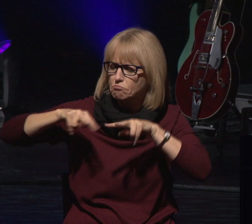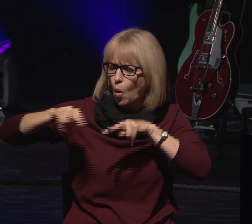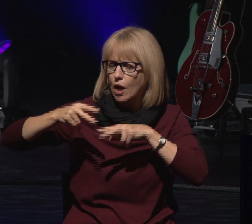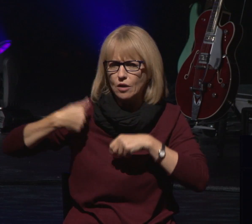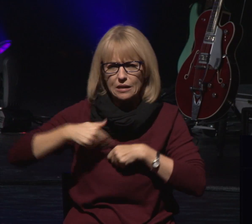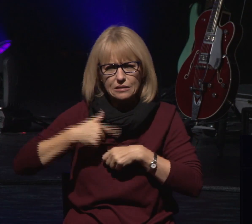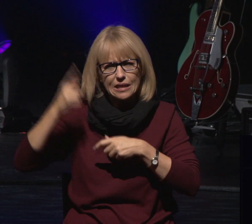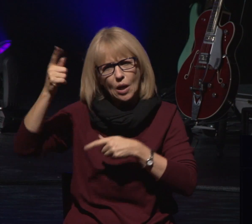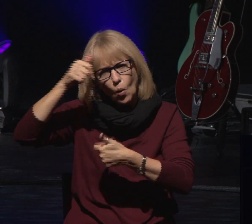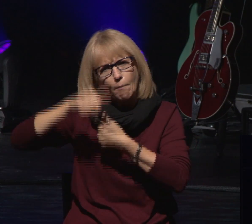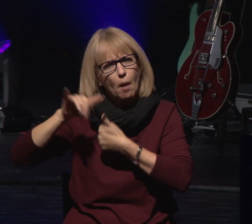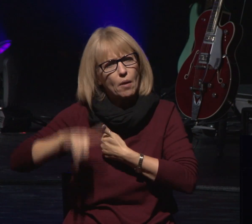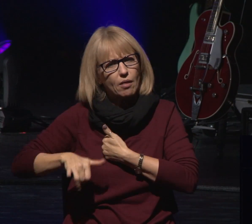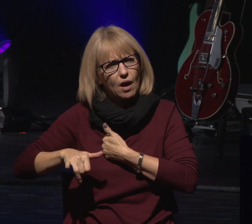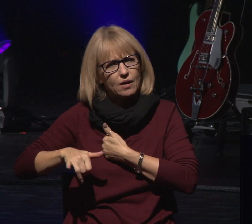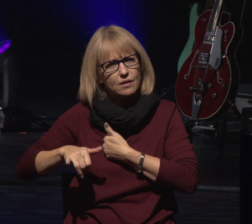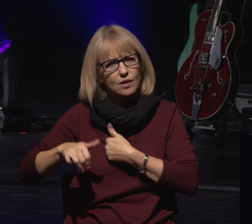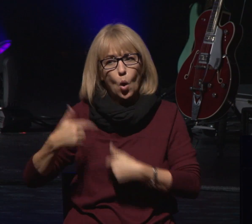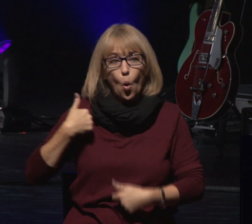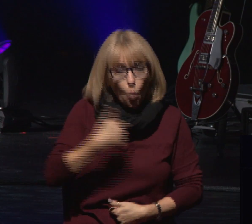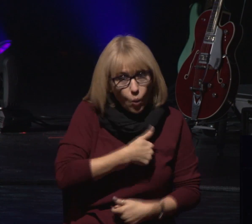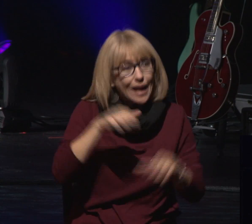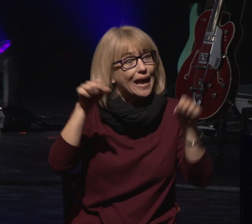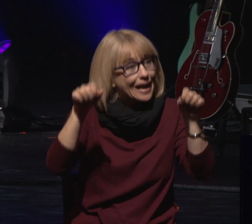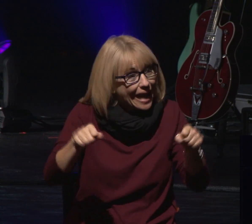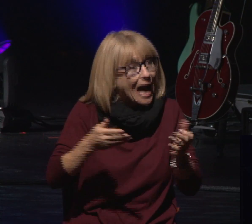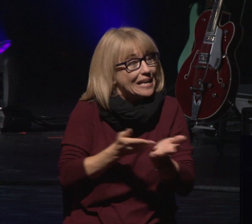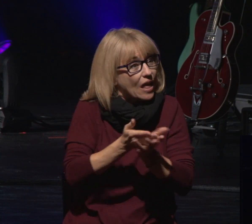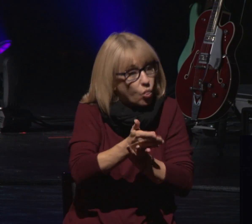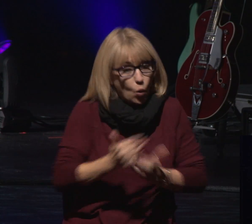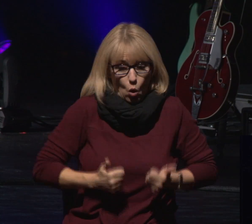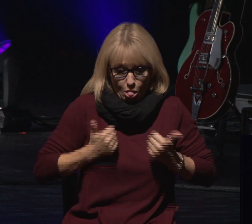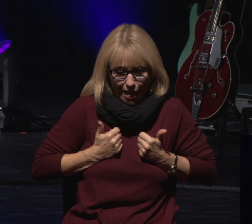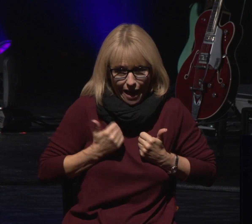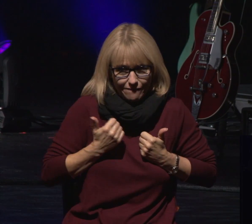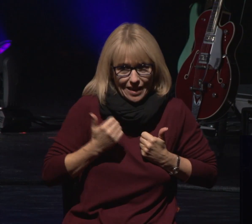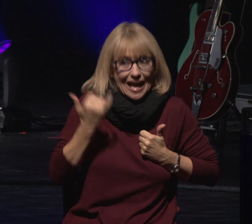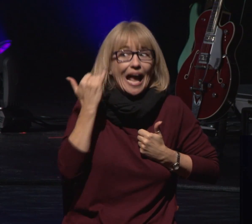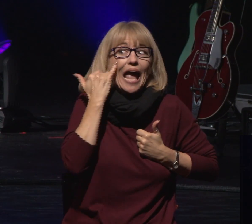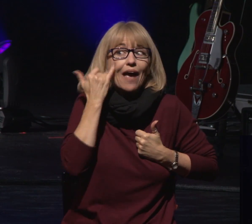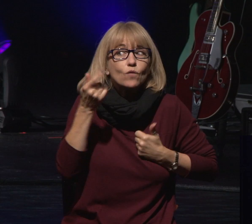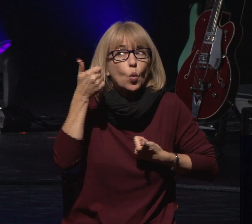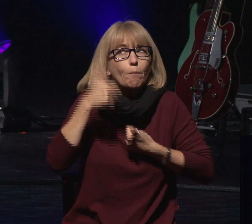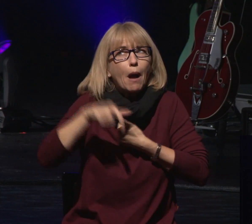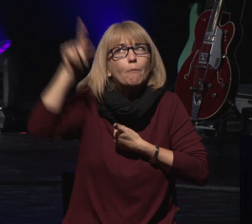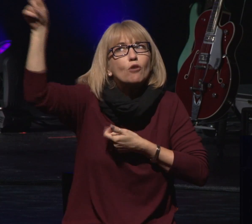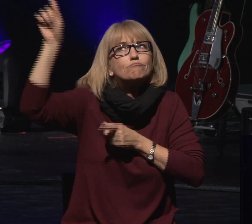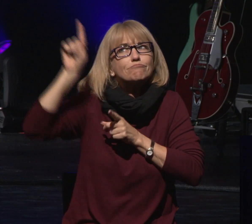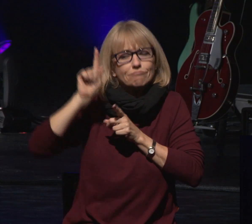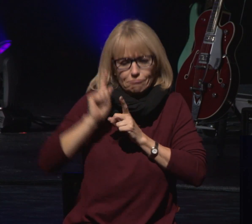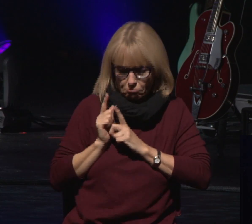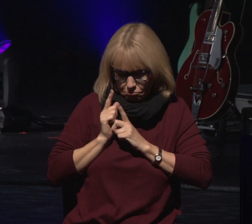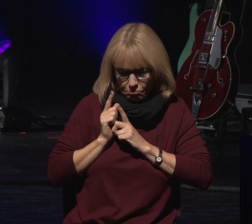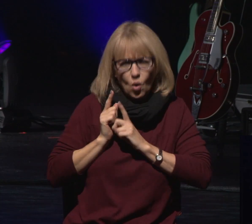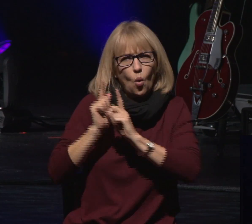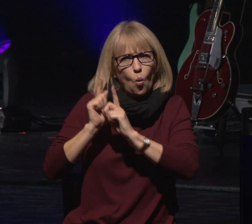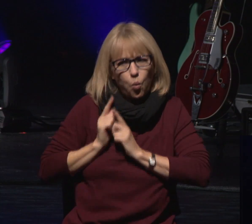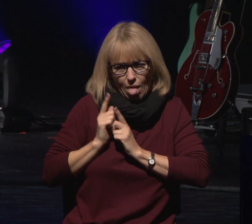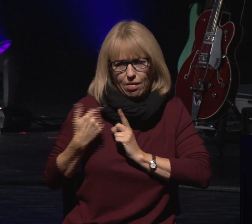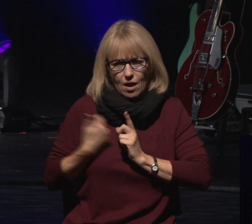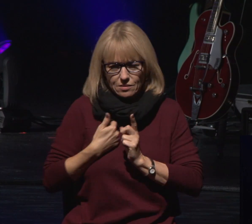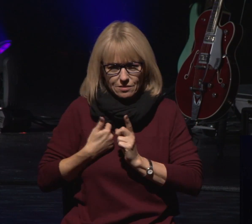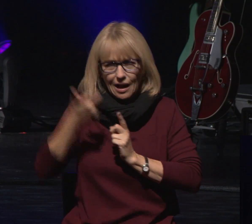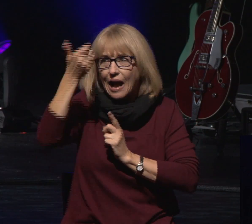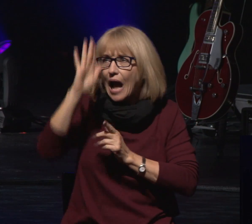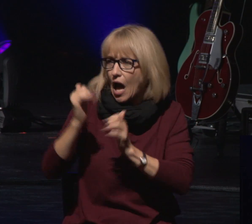this life if we look at the fact that Jesus is the one who's walking through it all. And recognize that God is with us. Everyone is going to